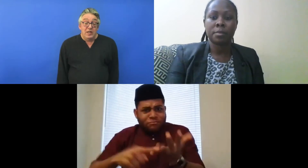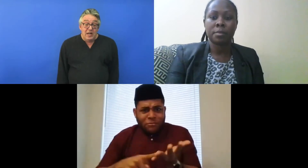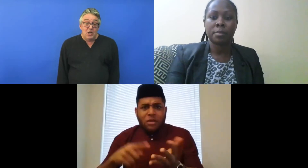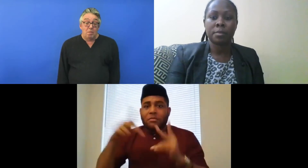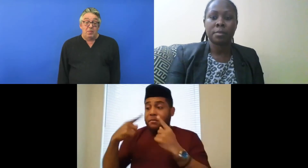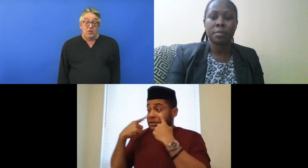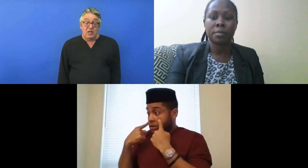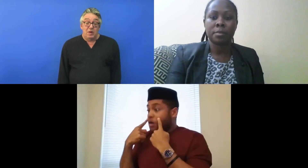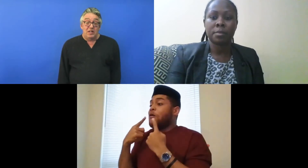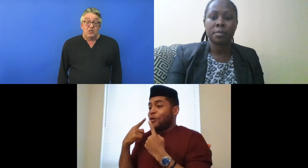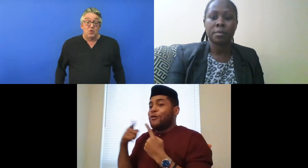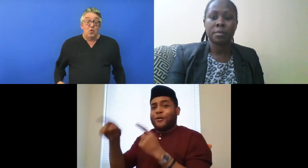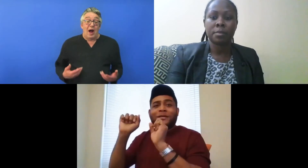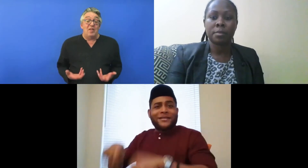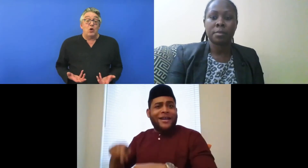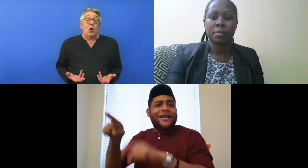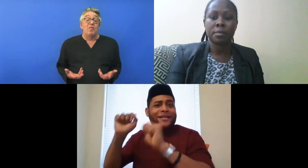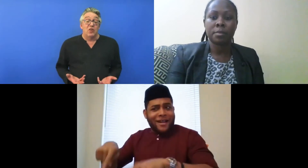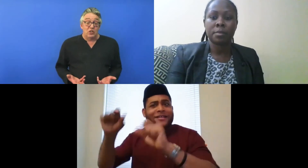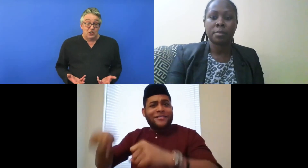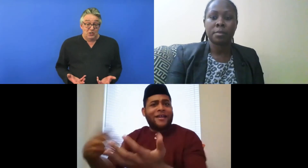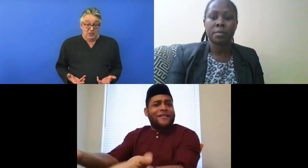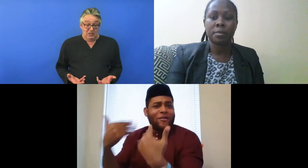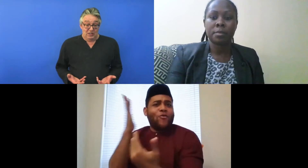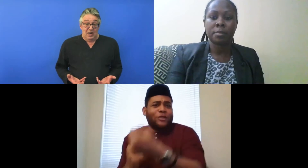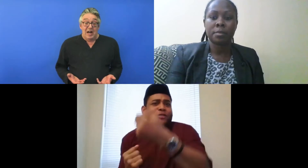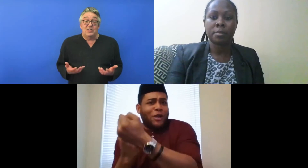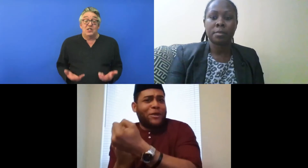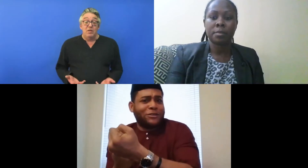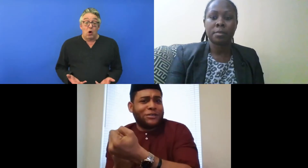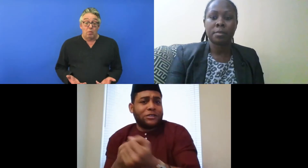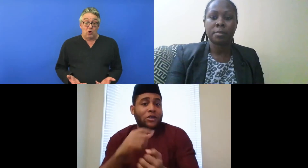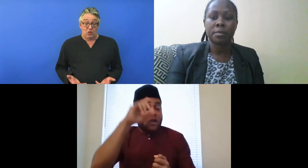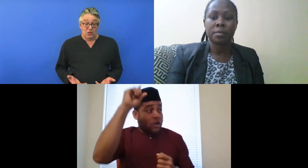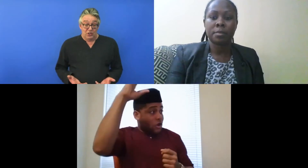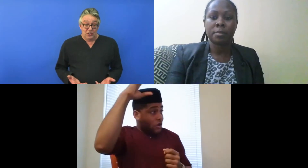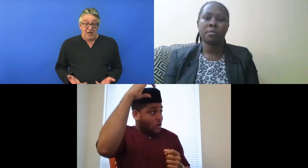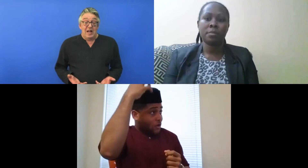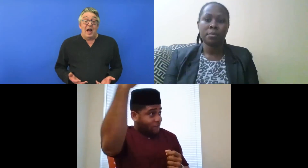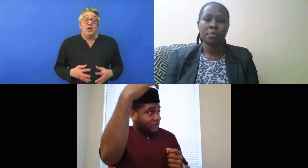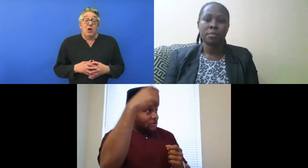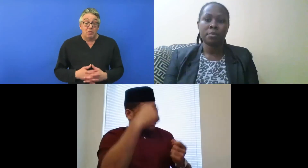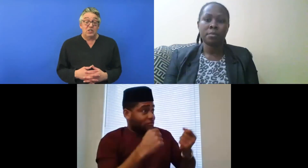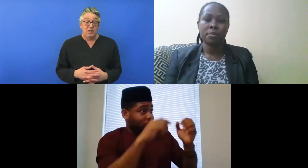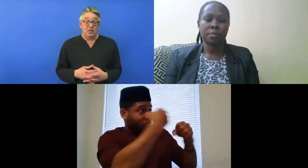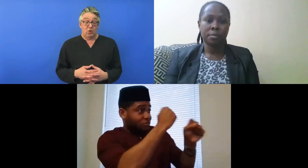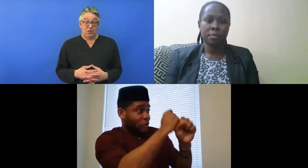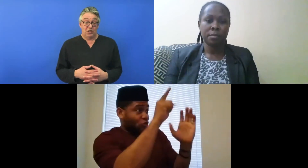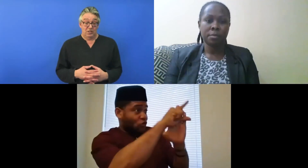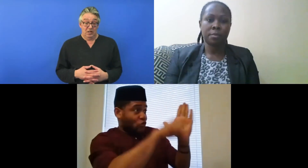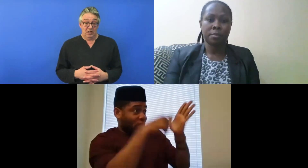We need young people with disabilities to have the confidence and see role models, and governments to be